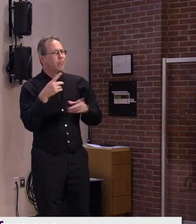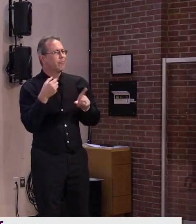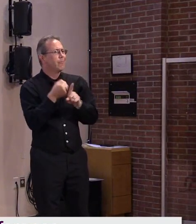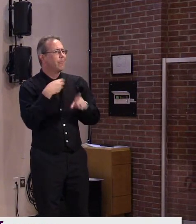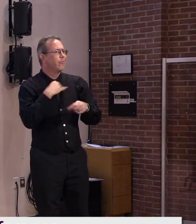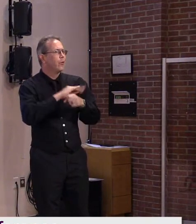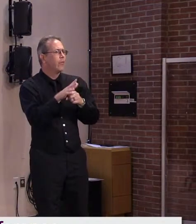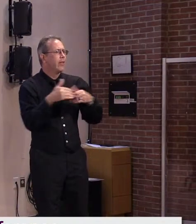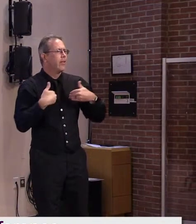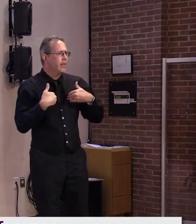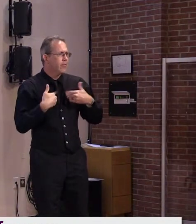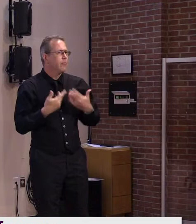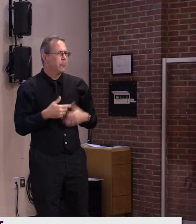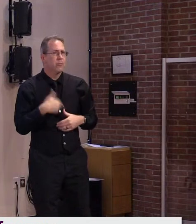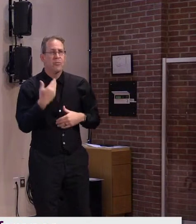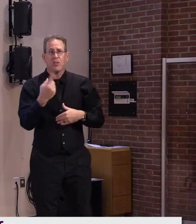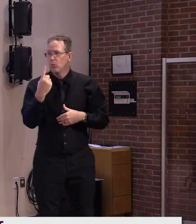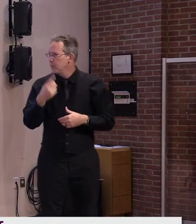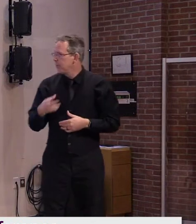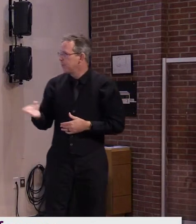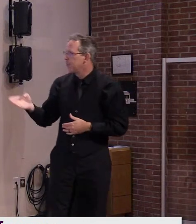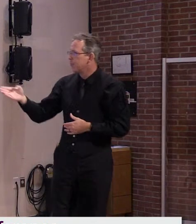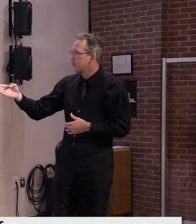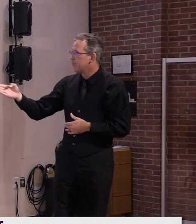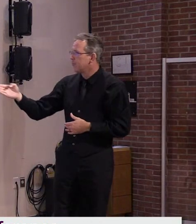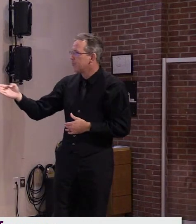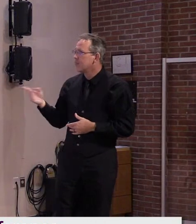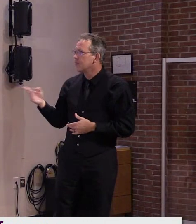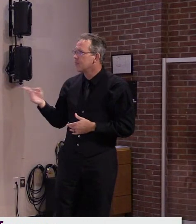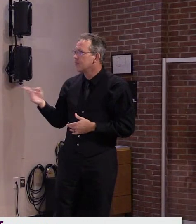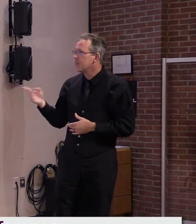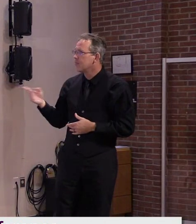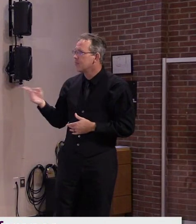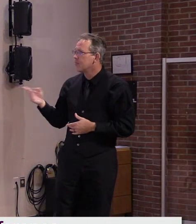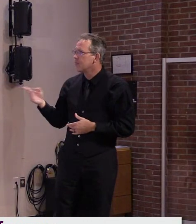forecasting. We talked last week about how there was some uncertainty because of the